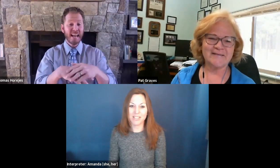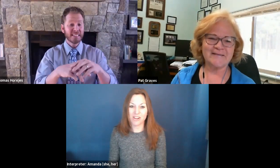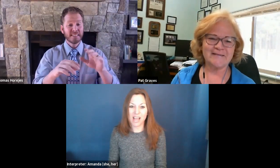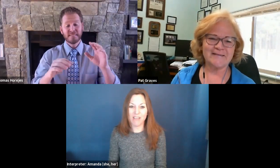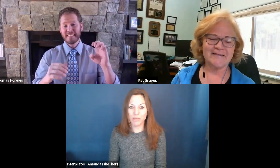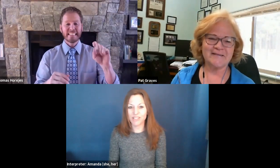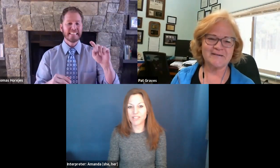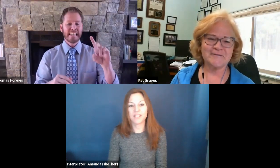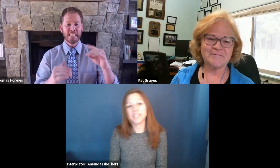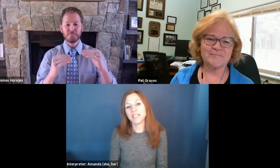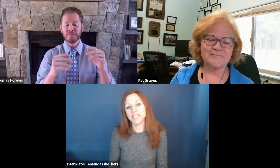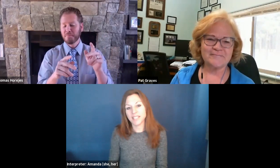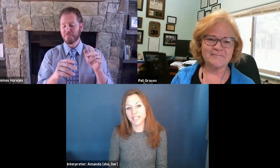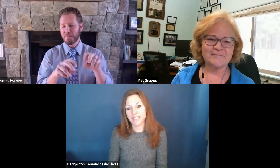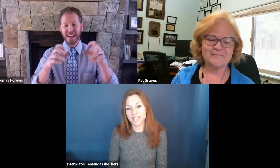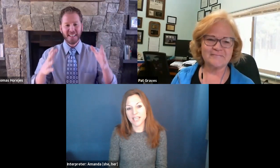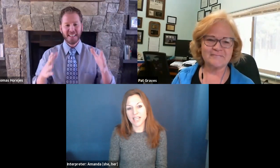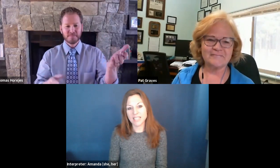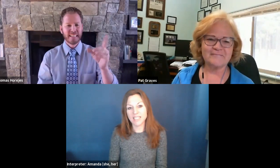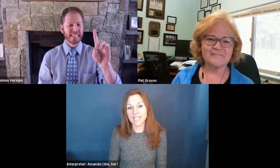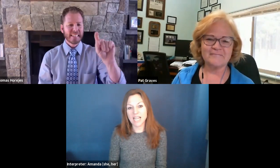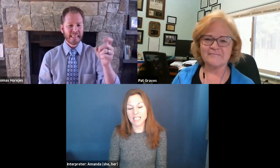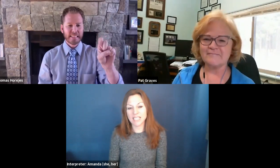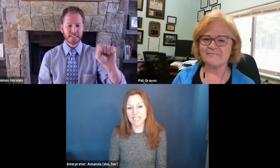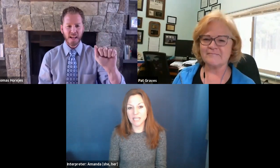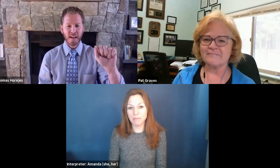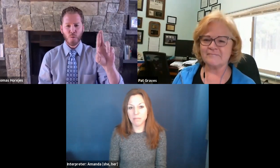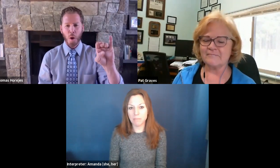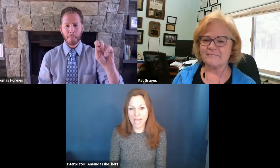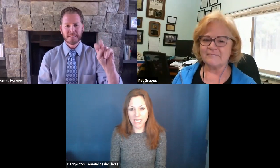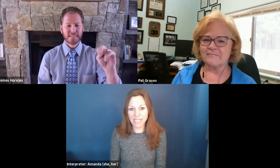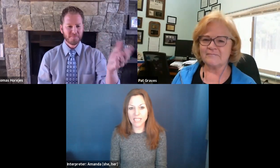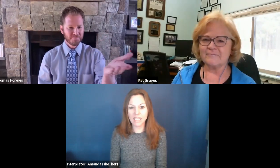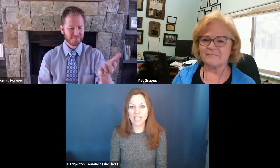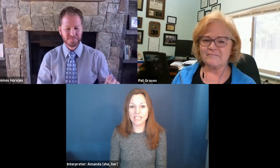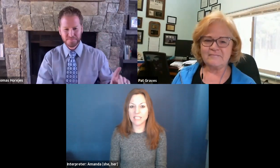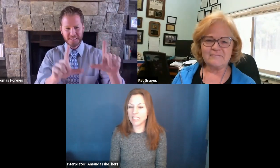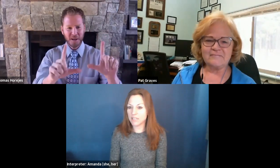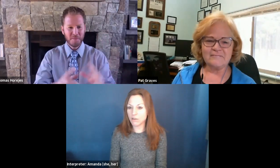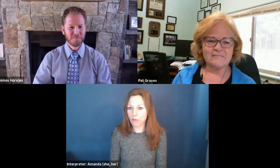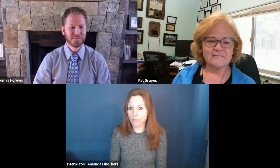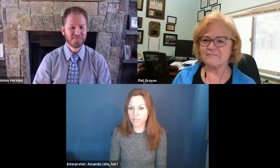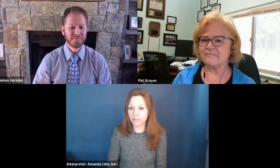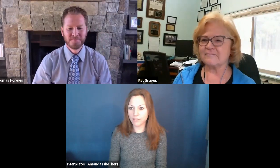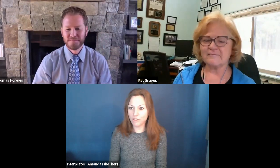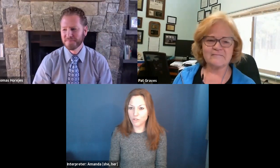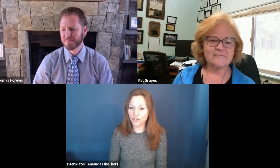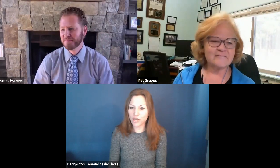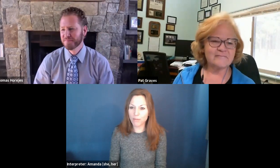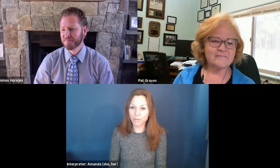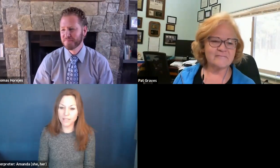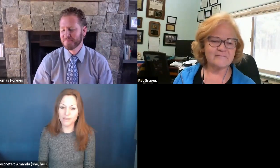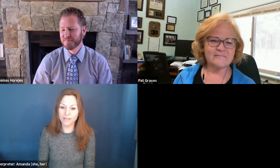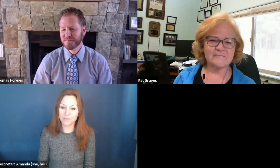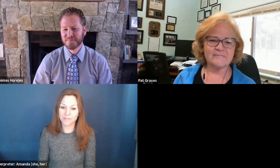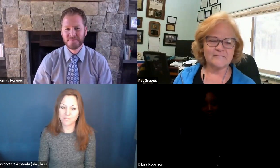Pat, it's an honor to have you here. The next esteemed panelist is Delisa Robinson. Could you turn on your